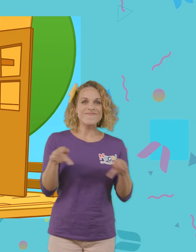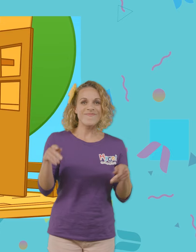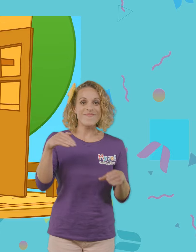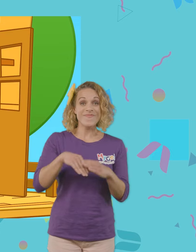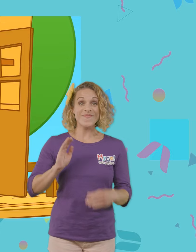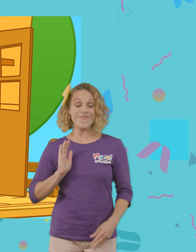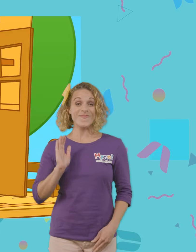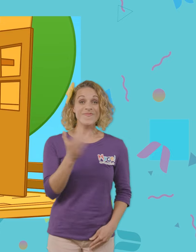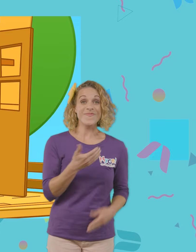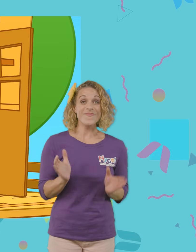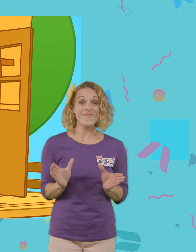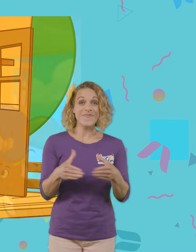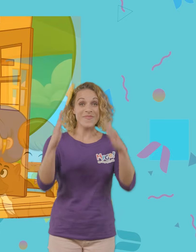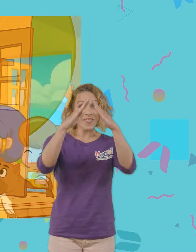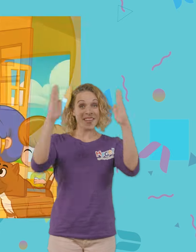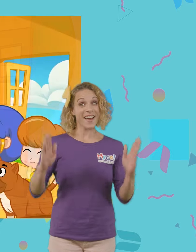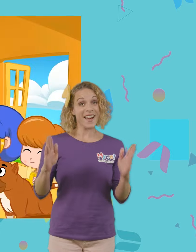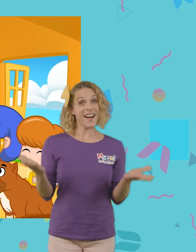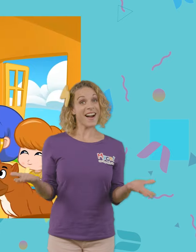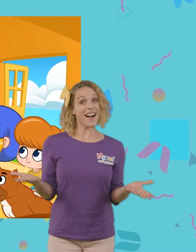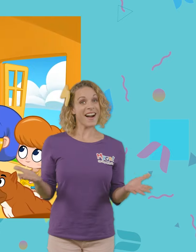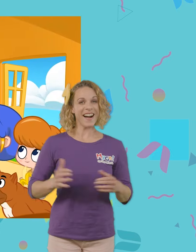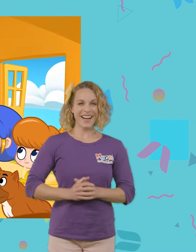our clubhouse?